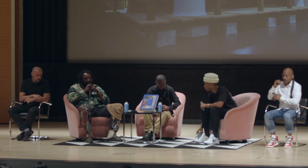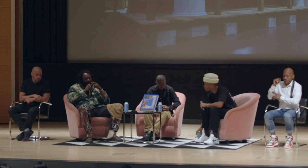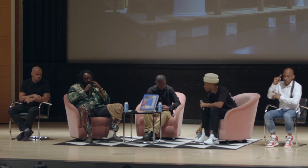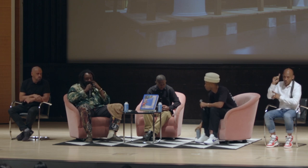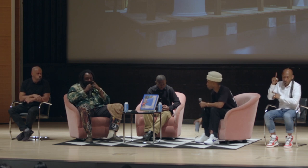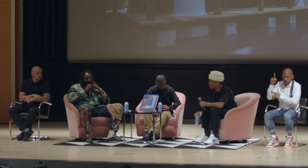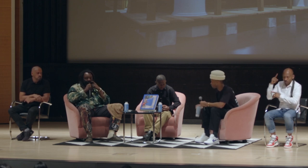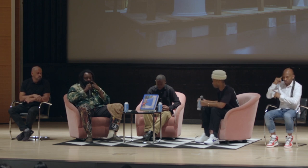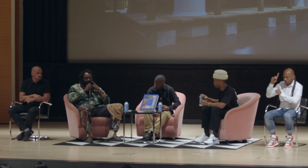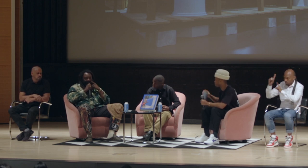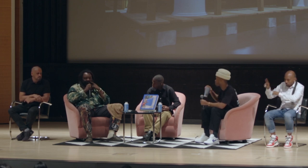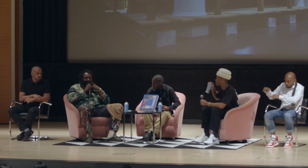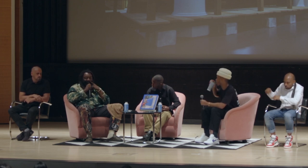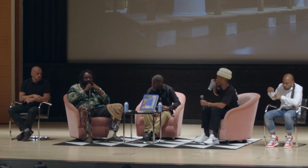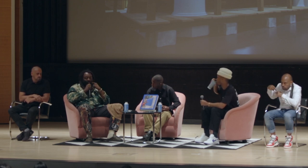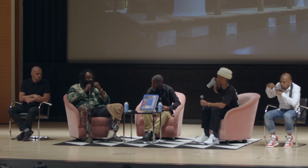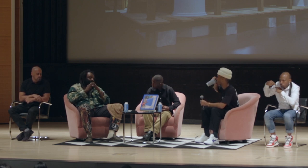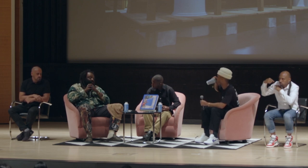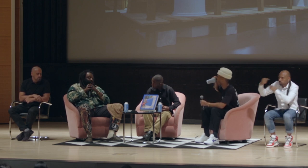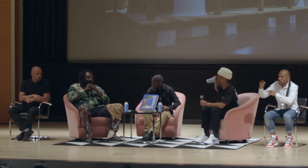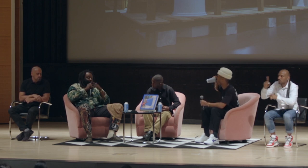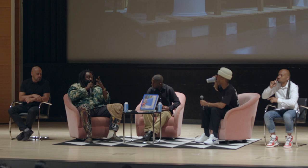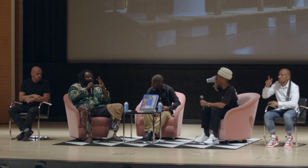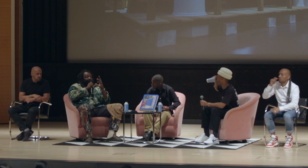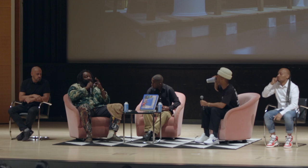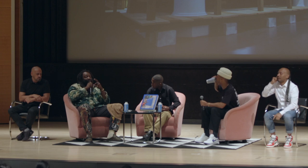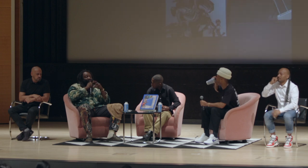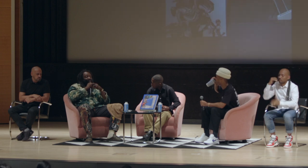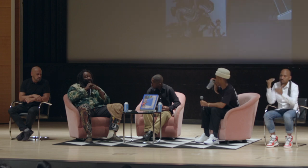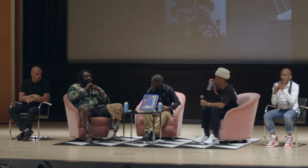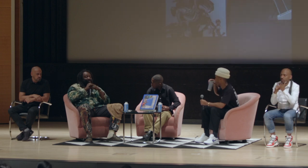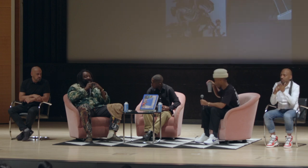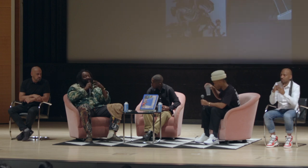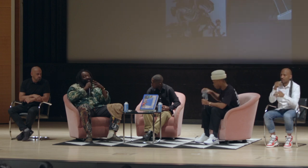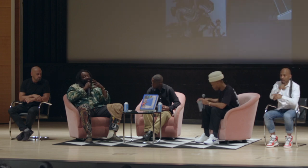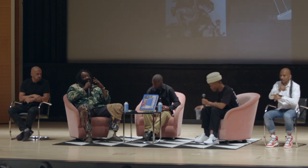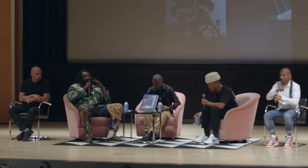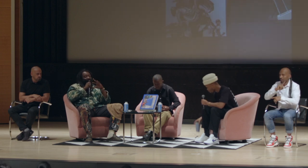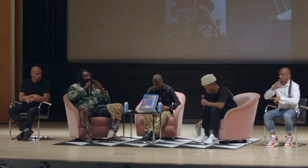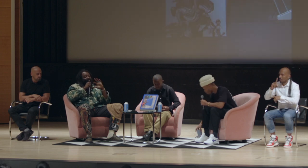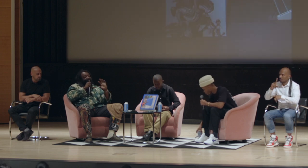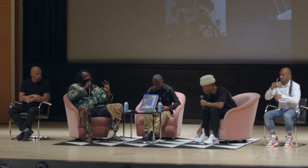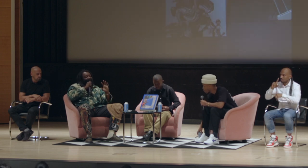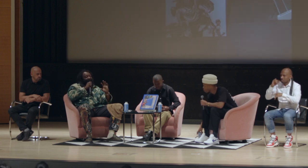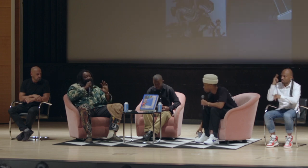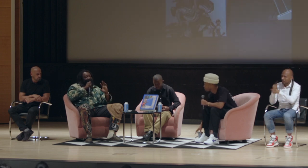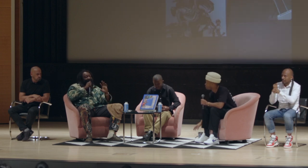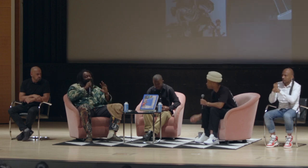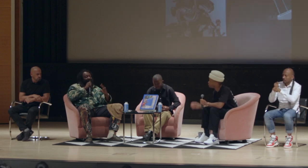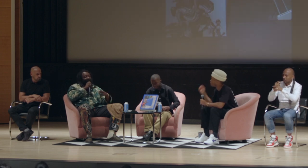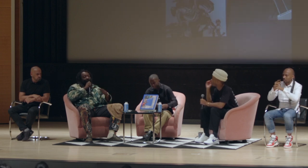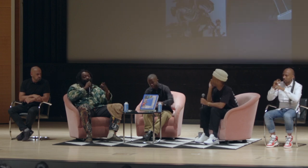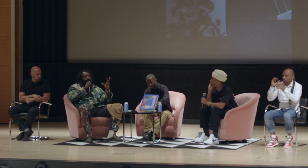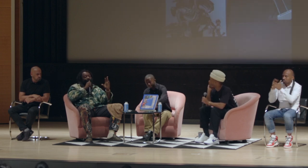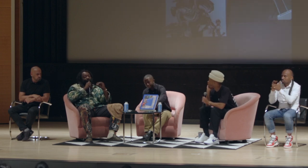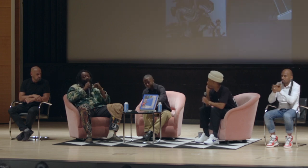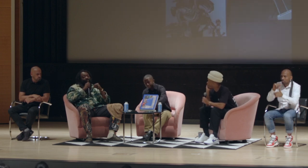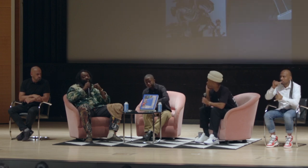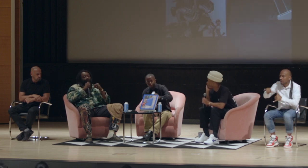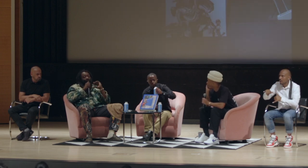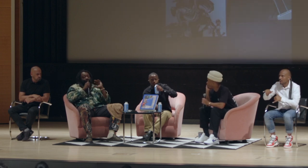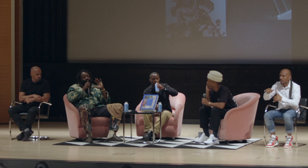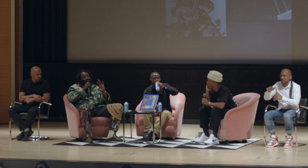So for him to be able to achieve that with poise and without anger and all